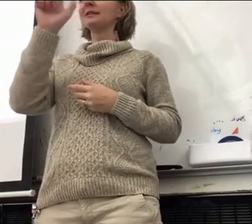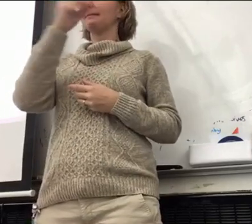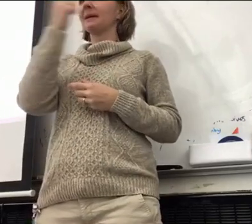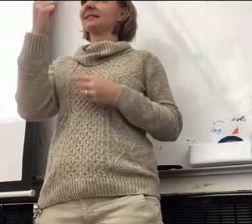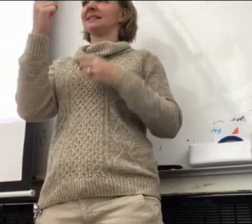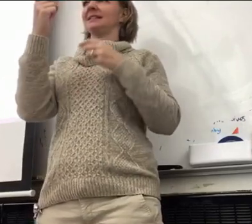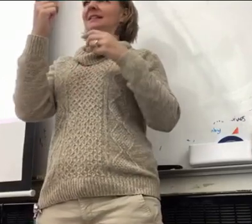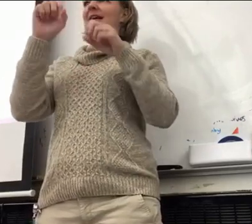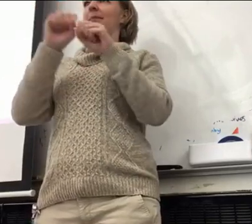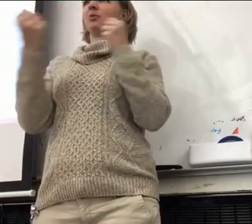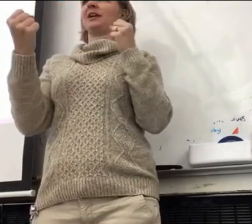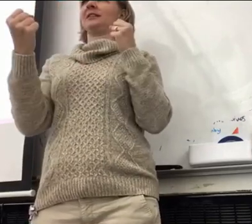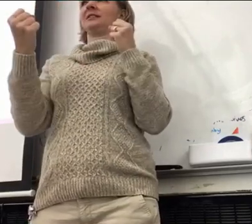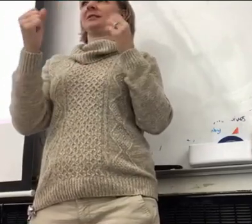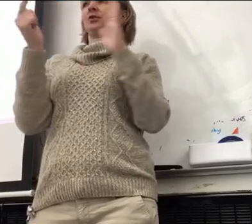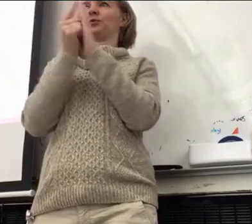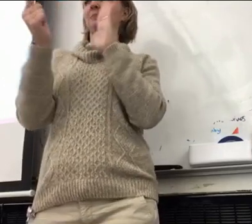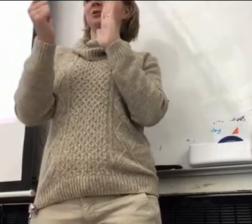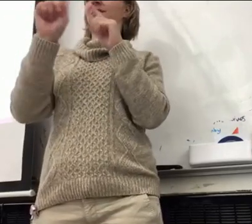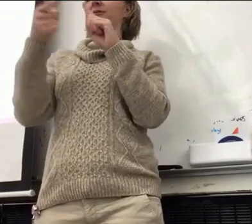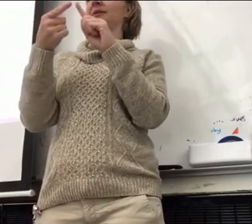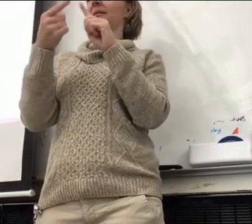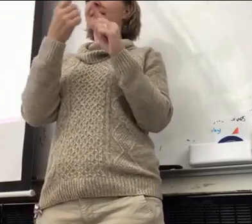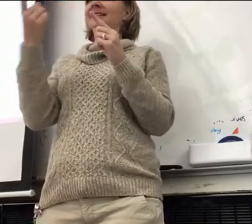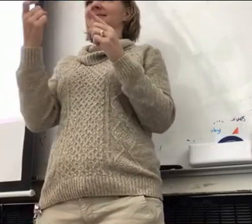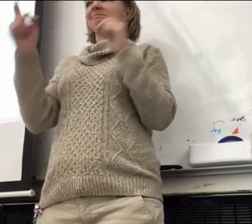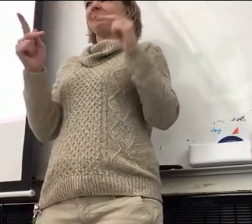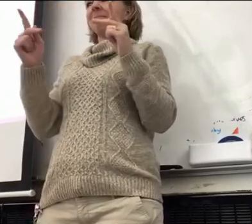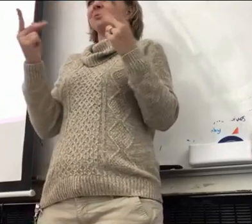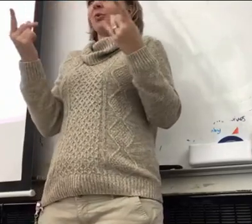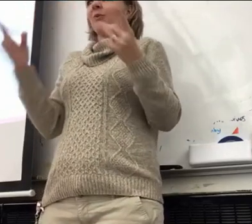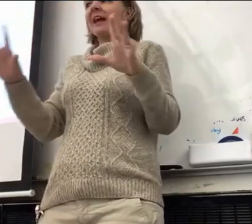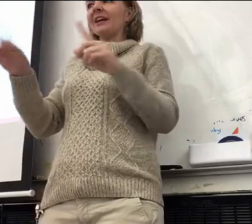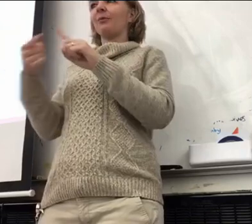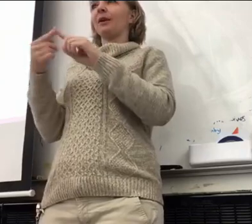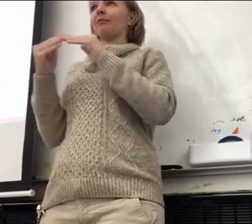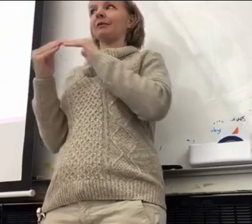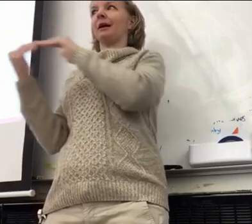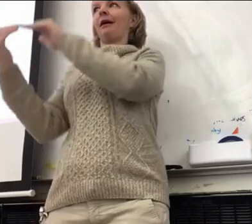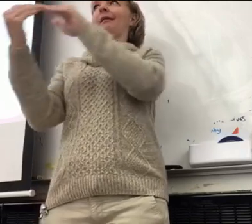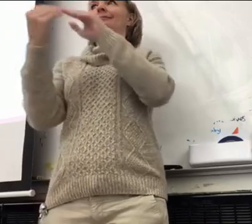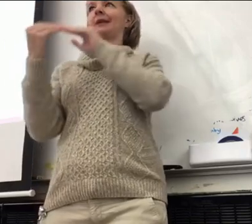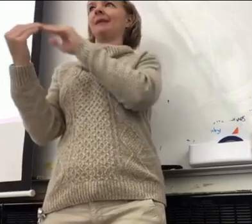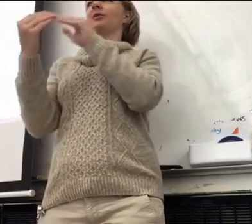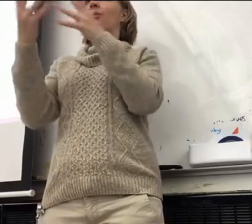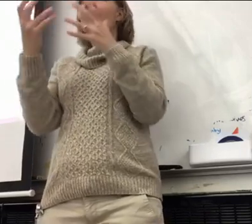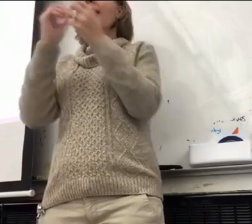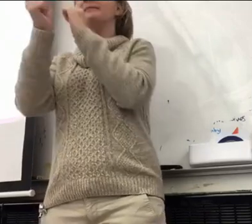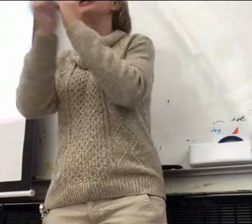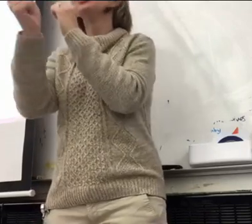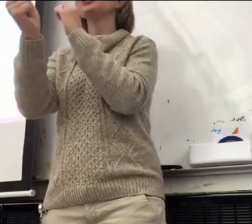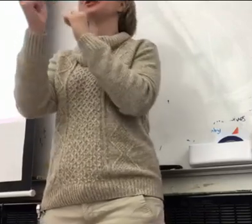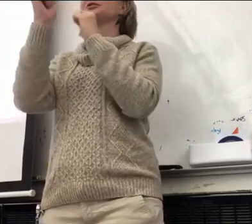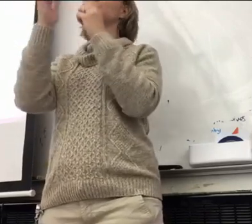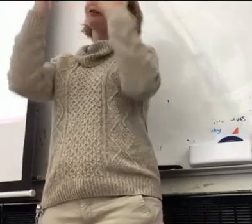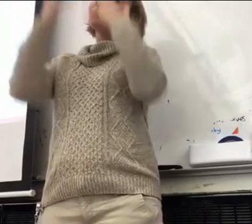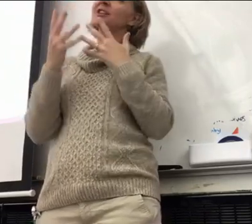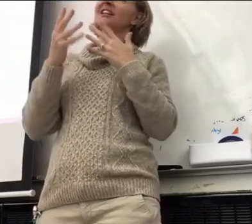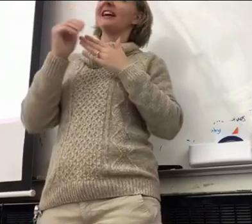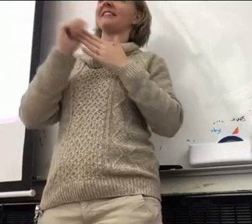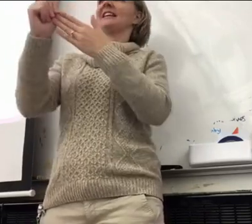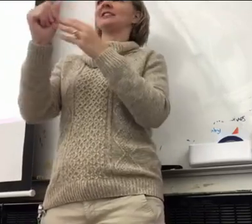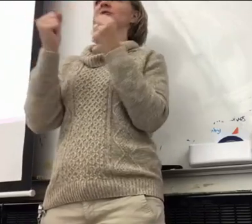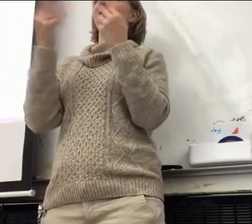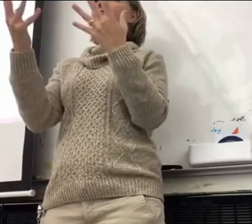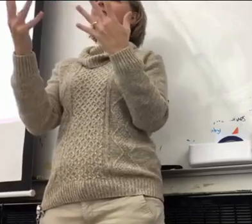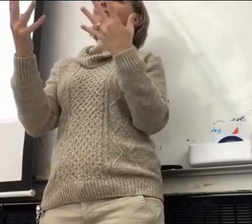corruption because nobody likes it when everybody is the same, as in people still want to compete and get the most. So unfortunately, this is going to lead to several